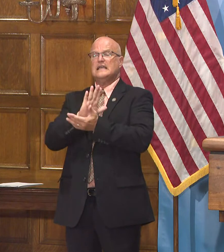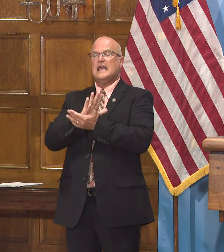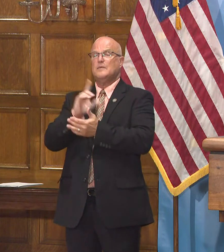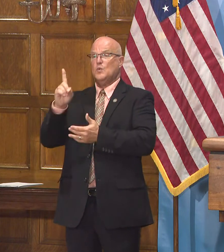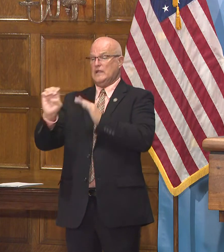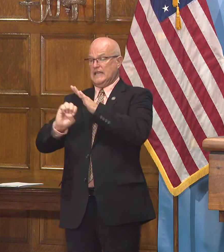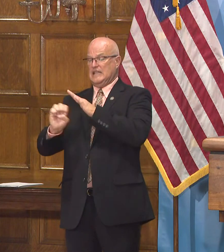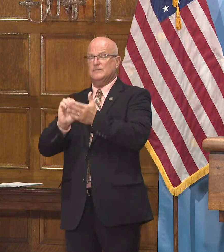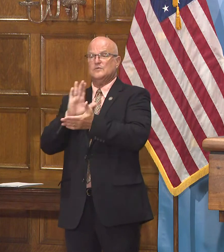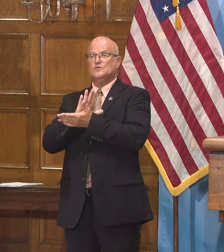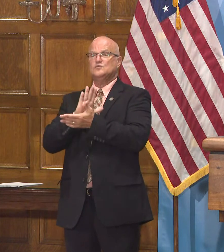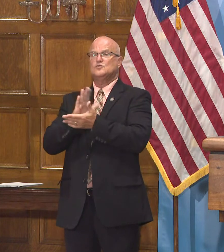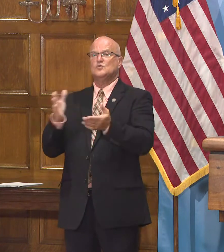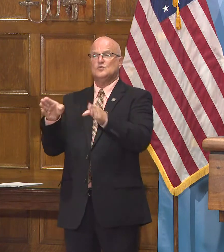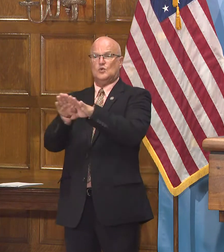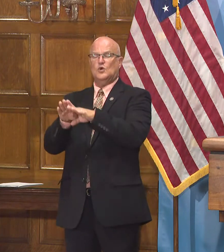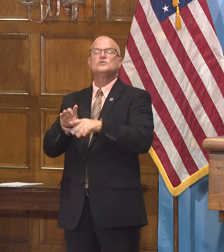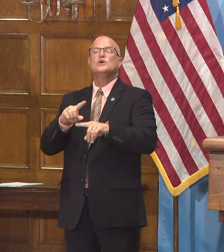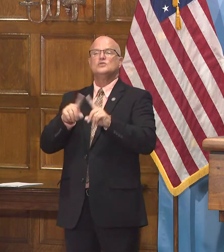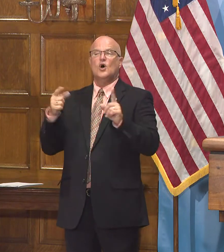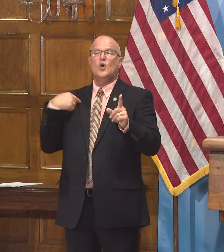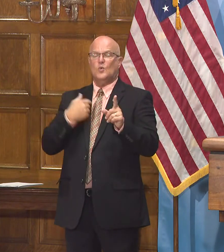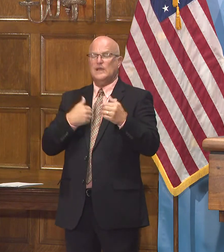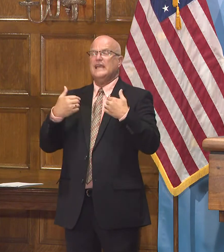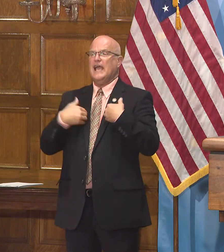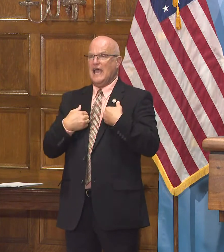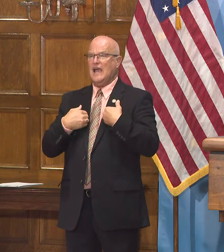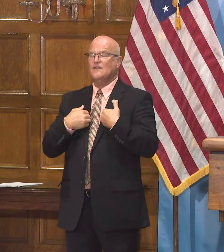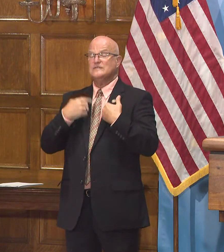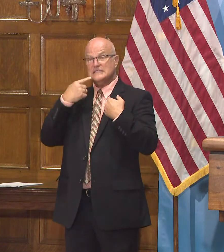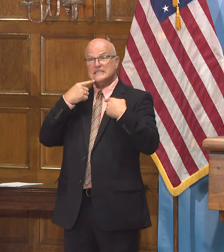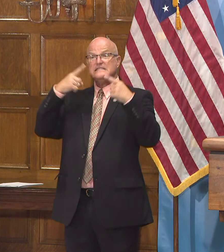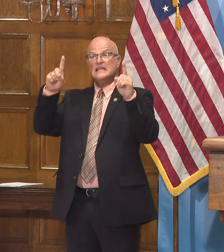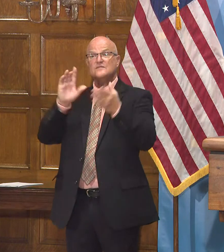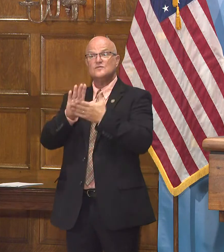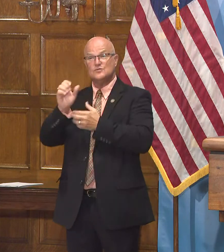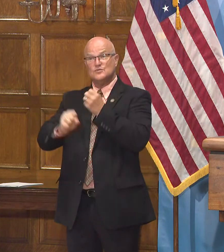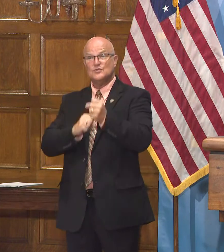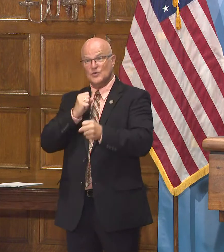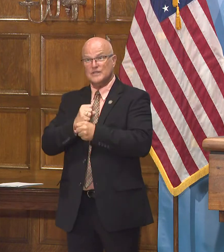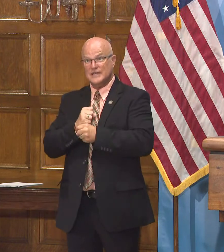school. So all in all, we continue to have a relatively successful school year.